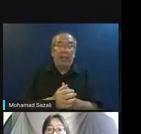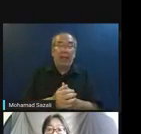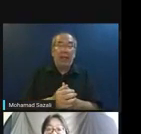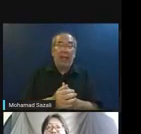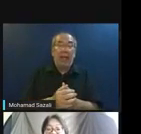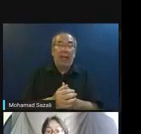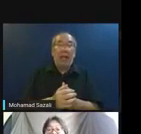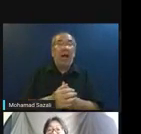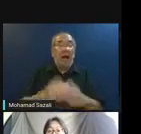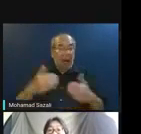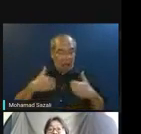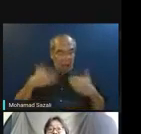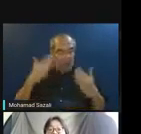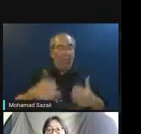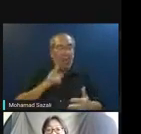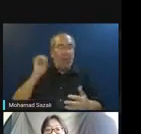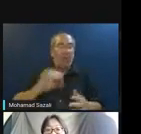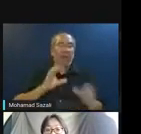us.